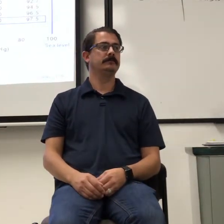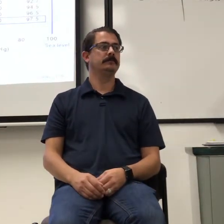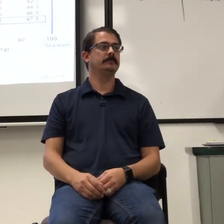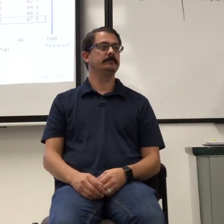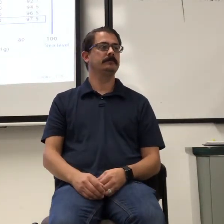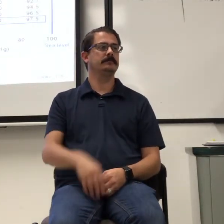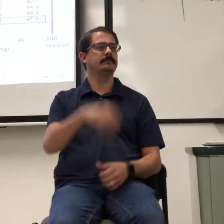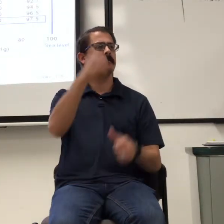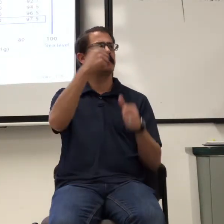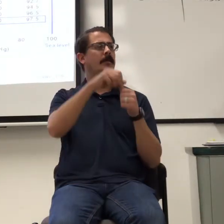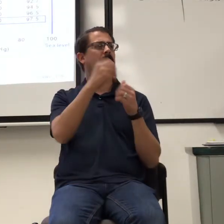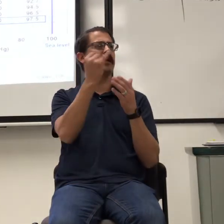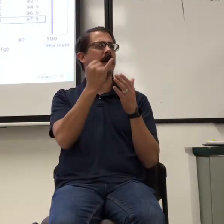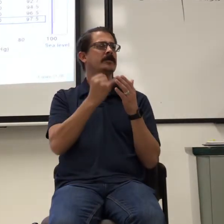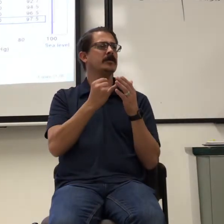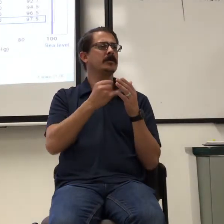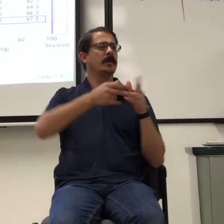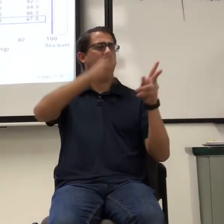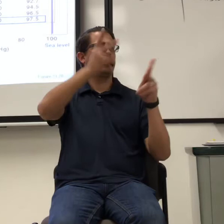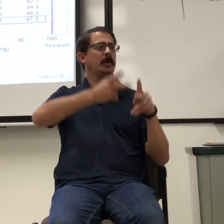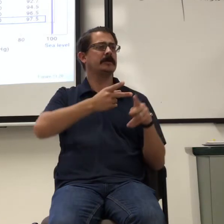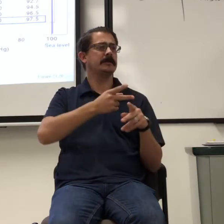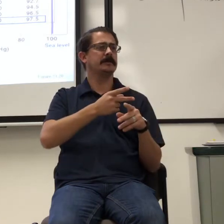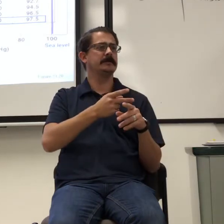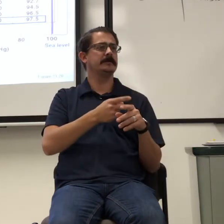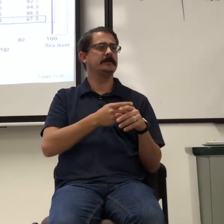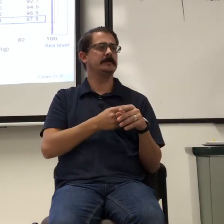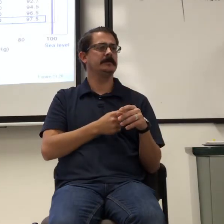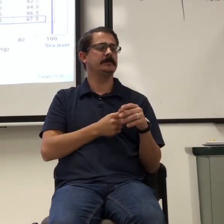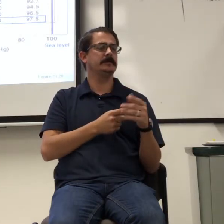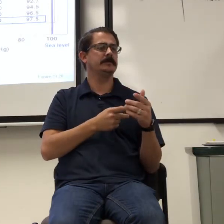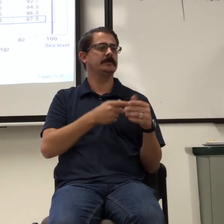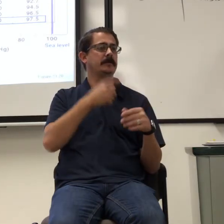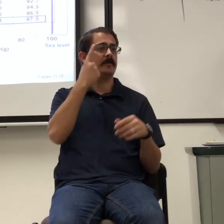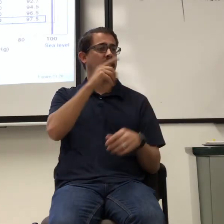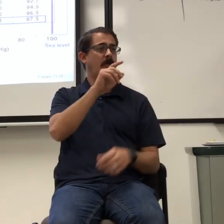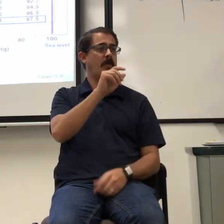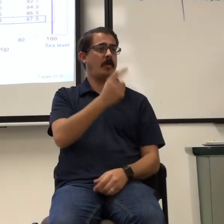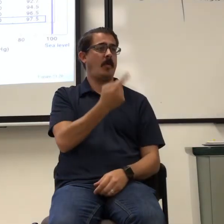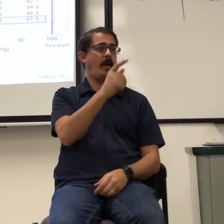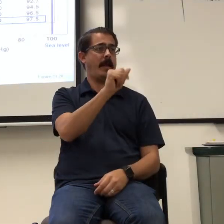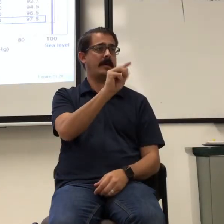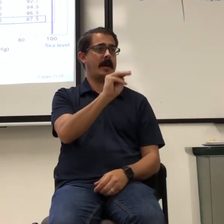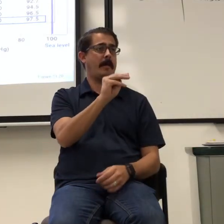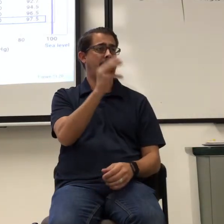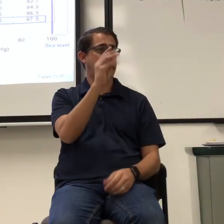remember I drew that little stick figure under an atmosphere of air?